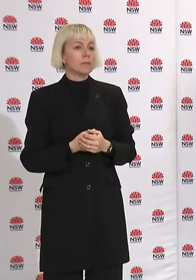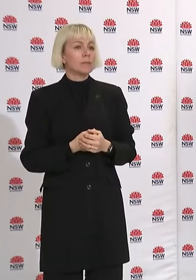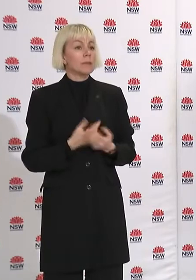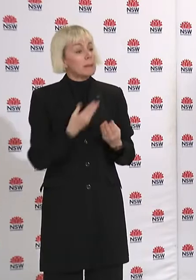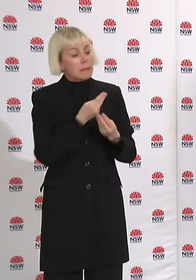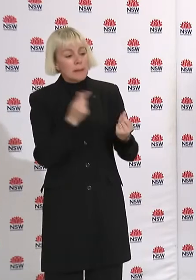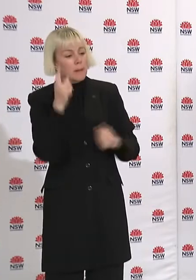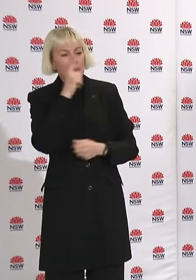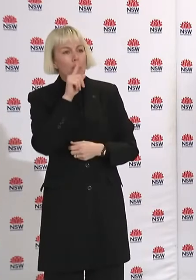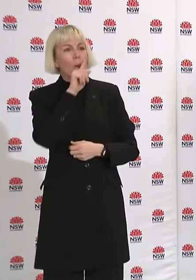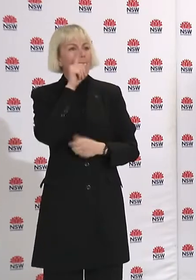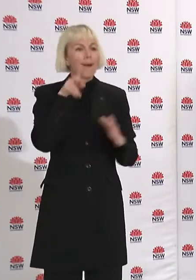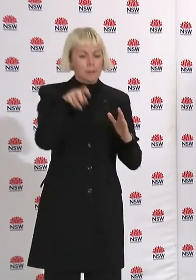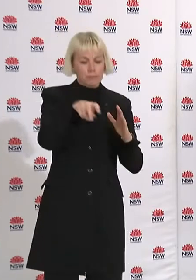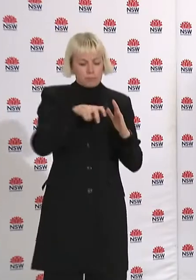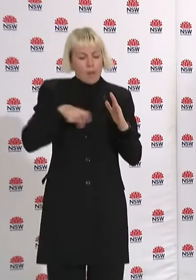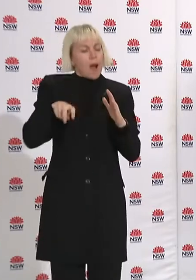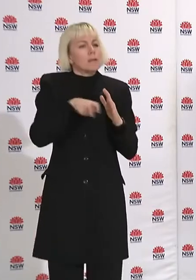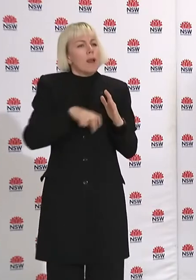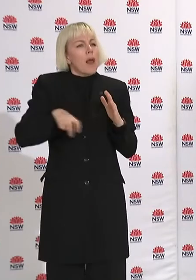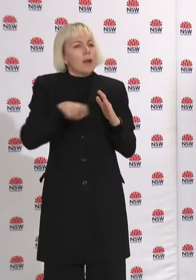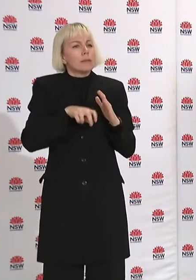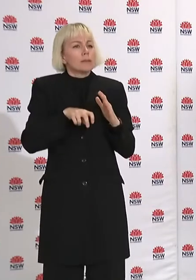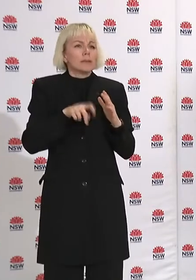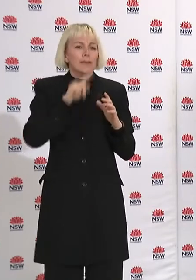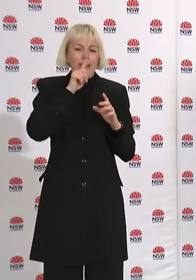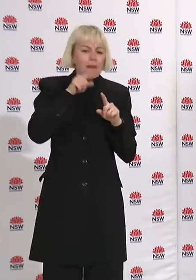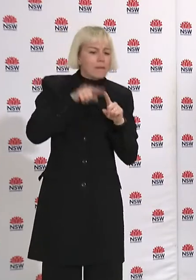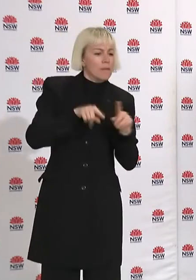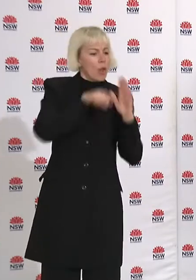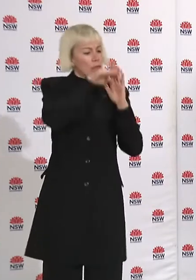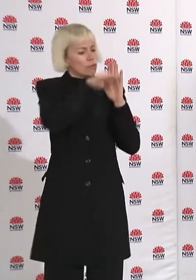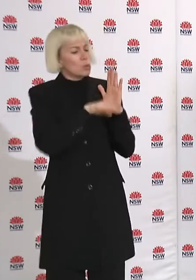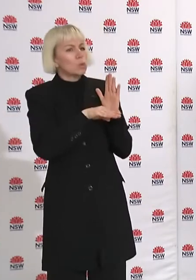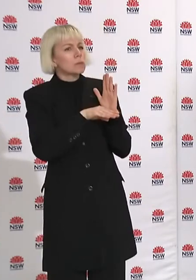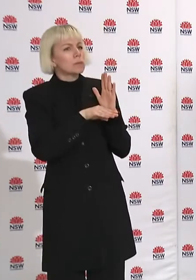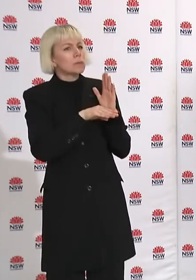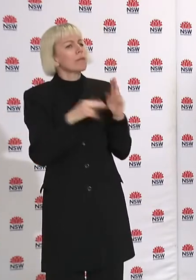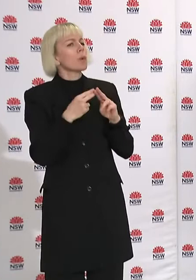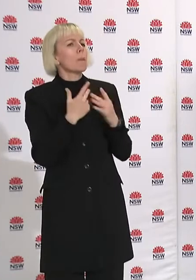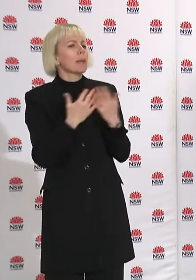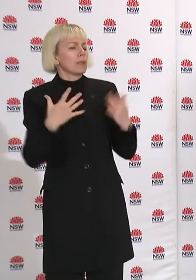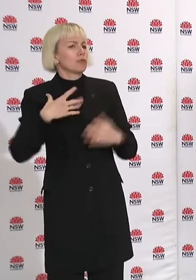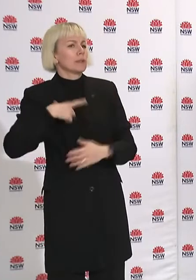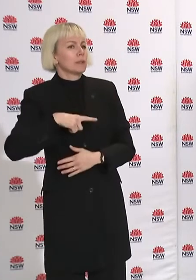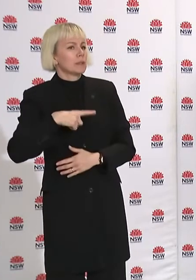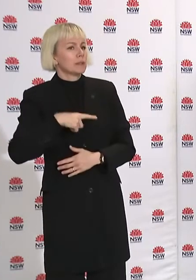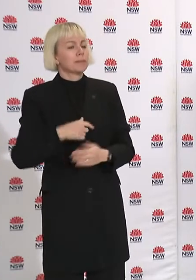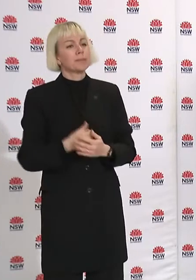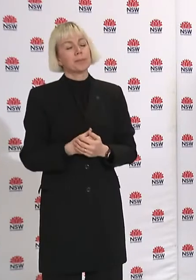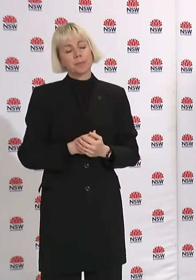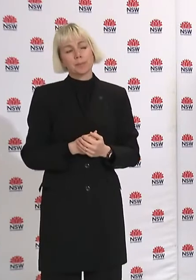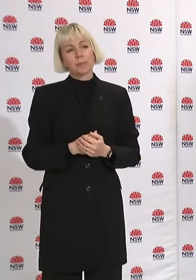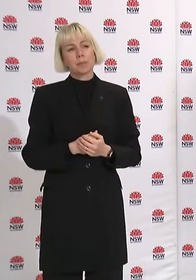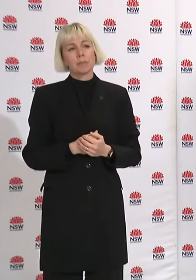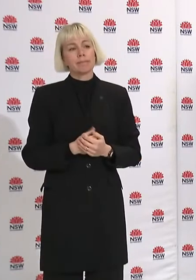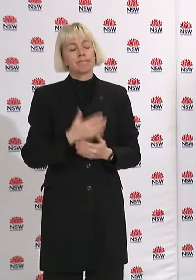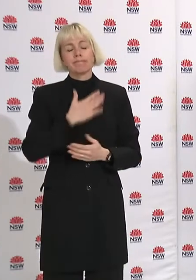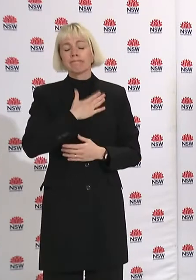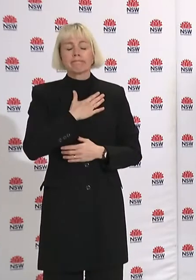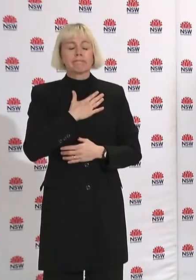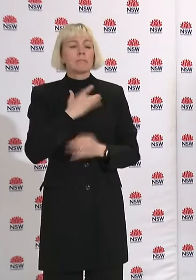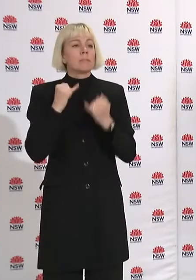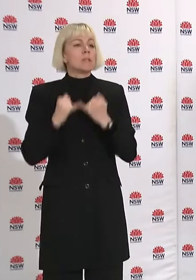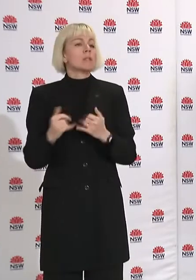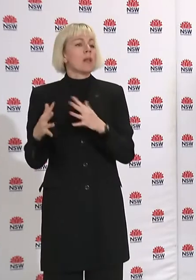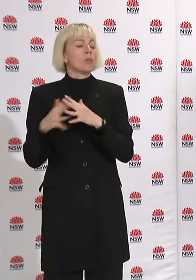or following the public health requirements. And can I just say, my heart goes out to the people in southwestern Sydney